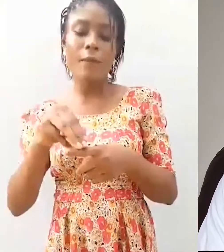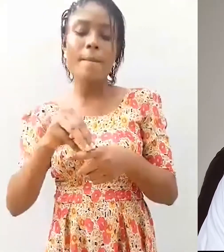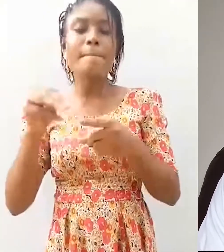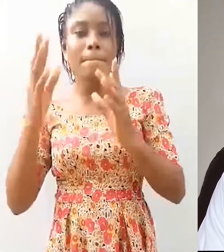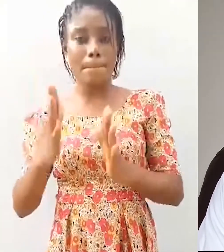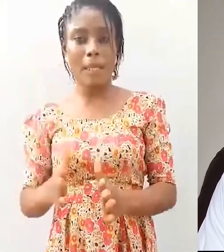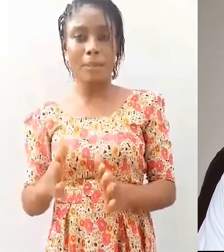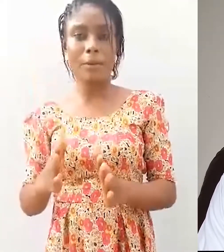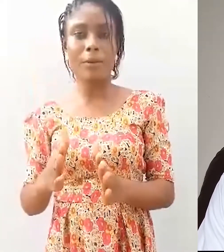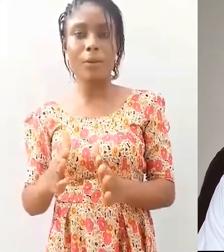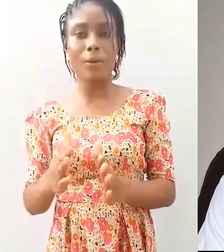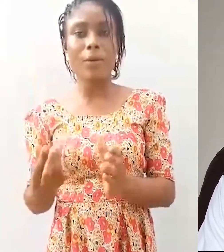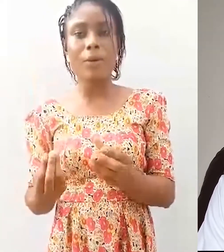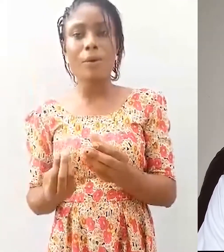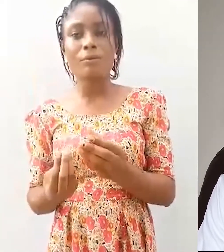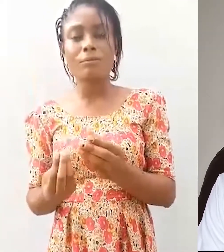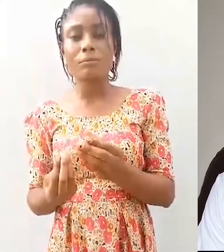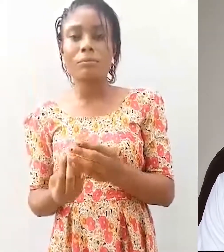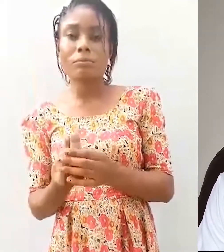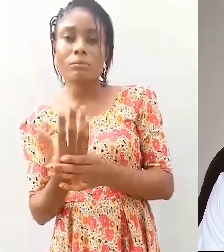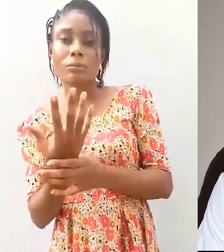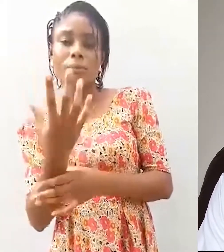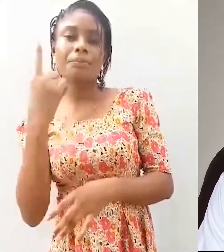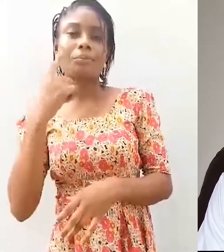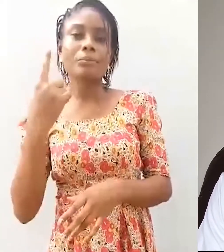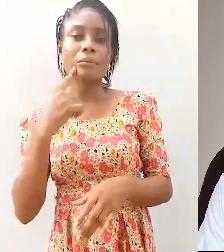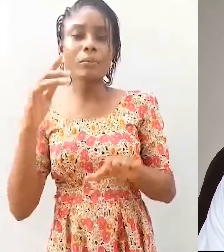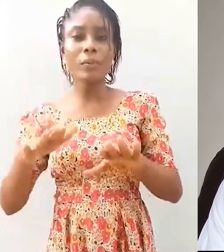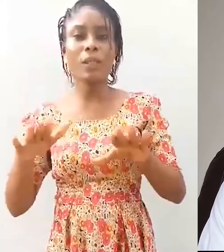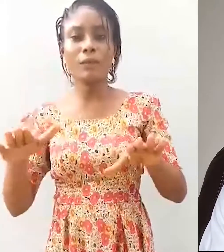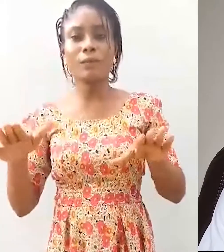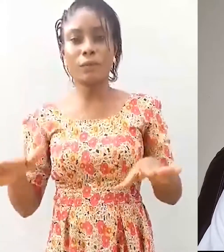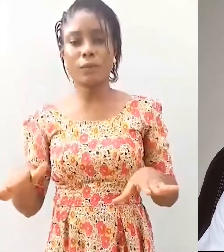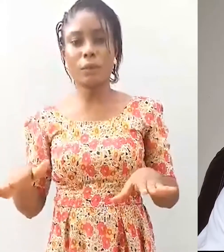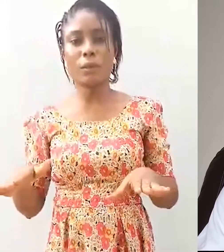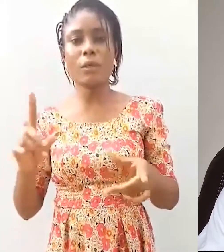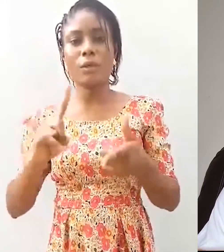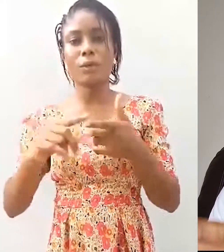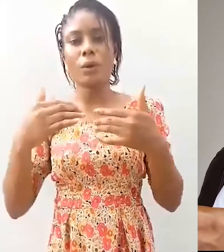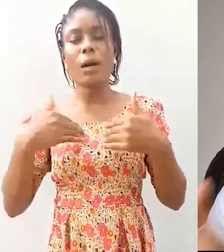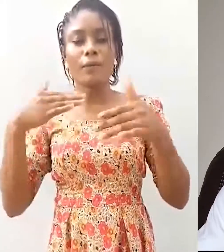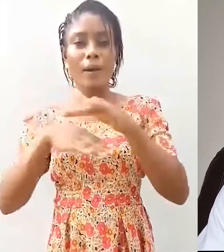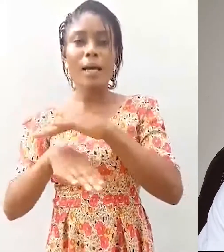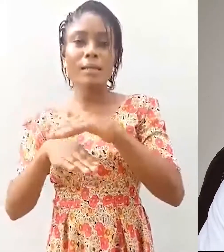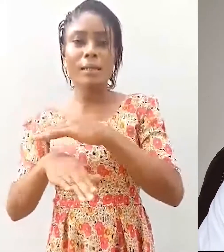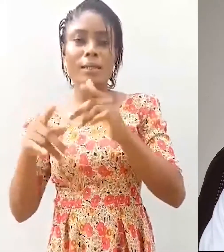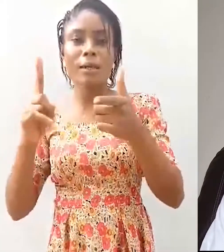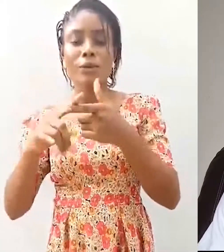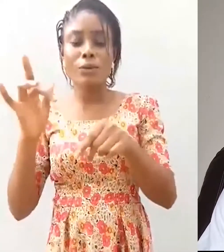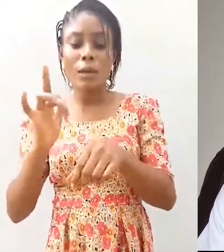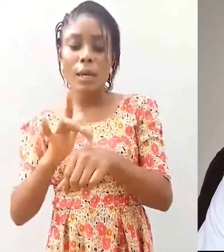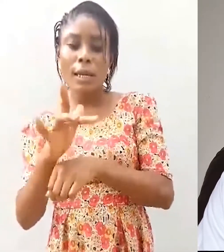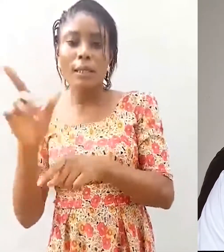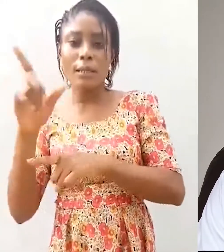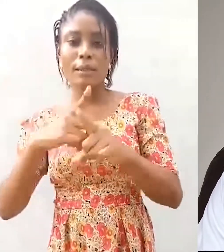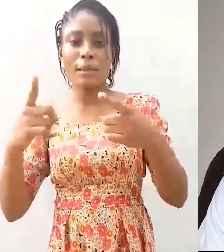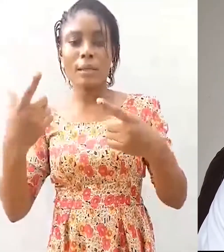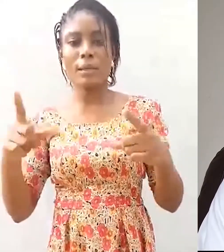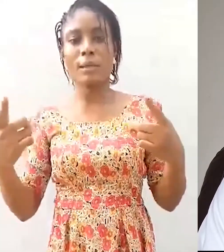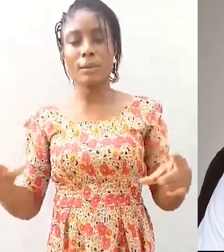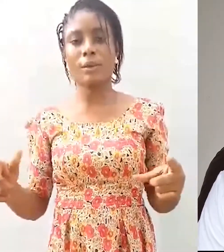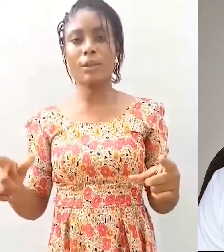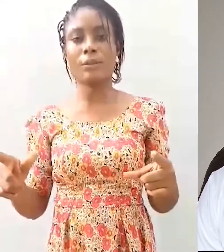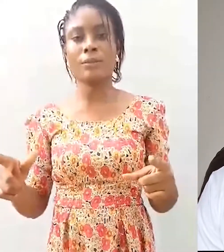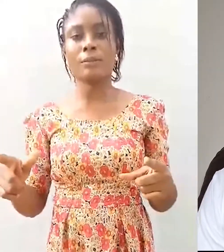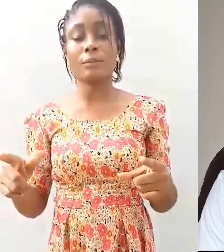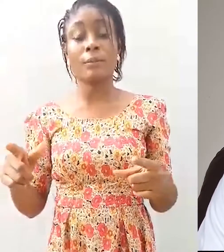of seeing himself as a deaf mentor, raising some deaf children and helping families